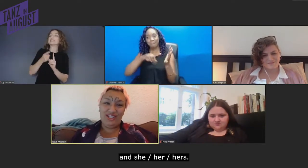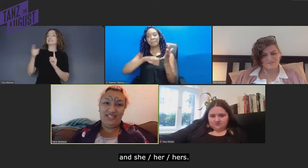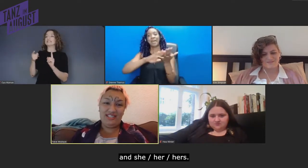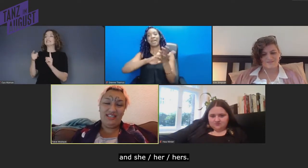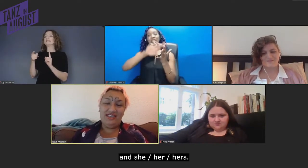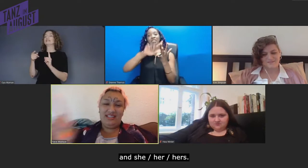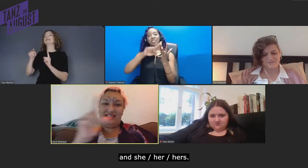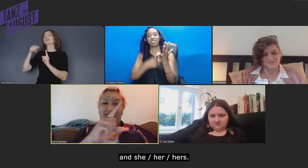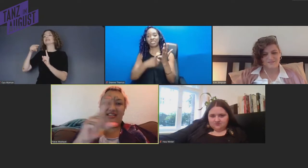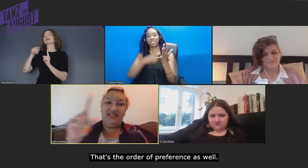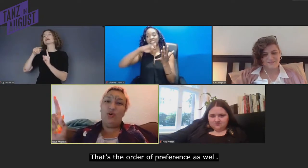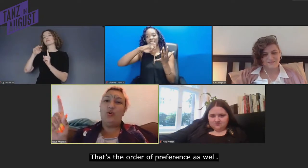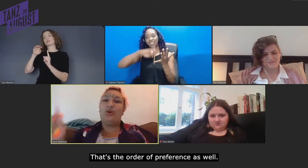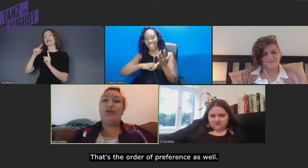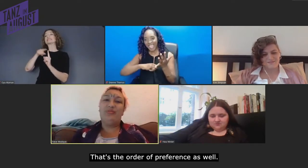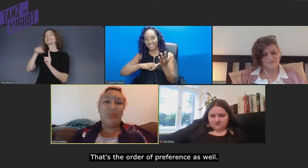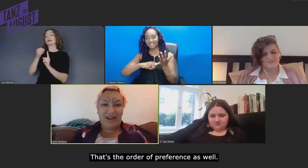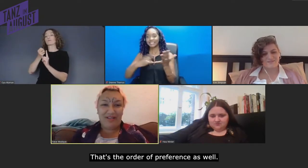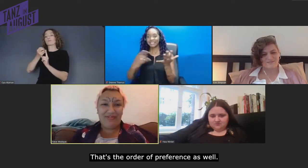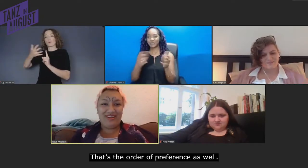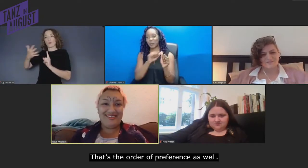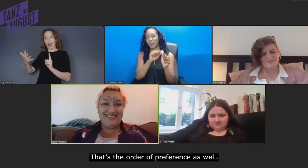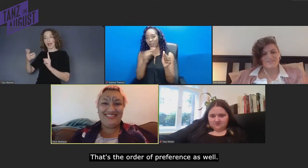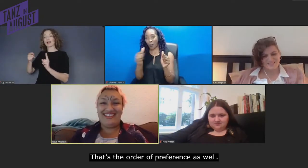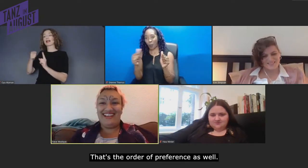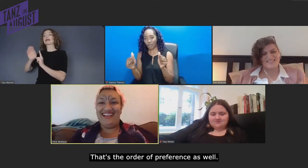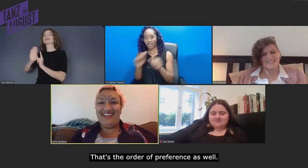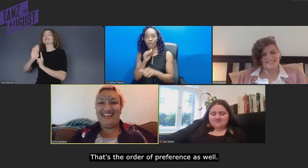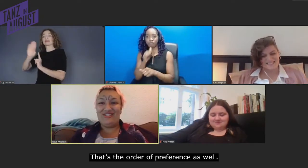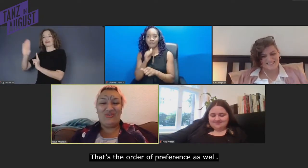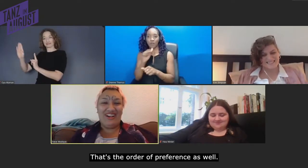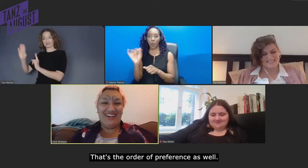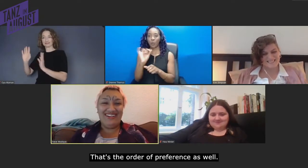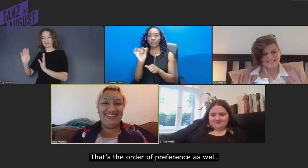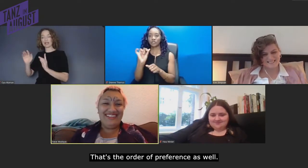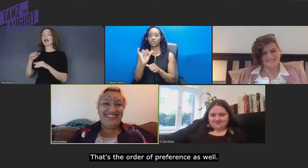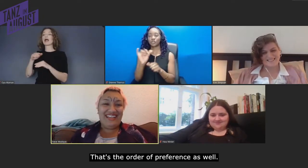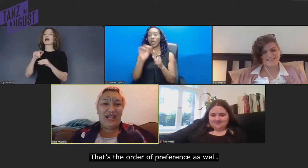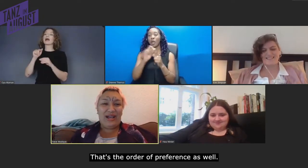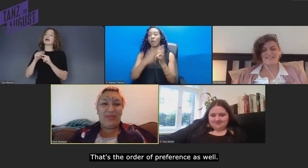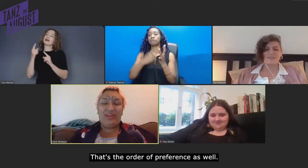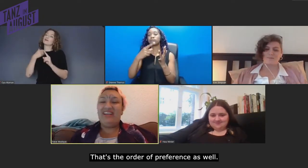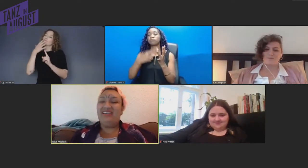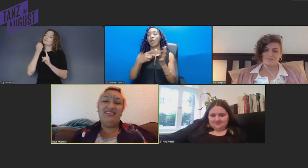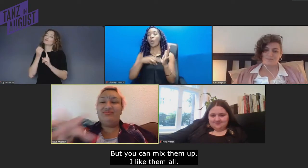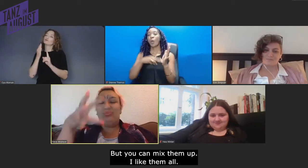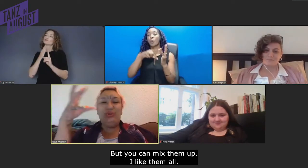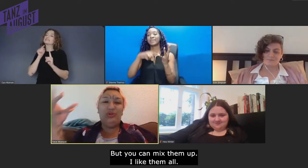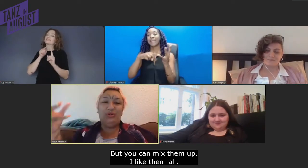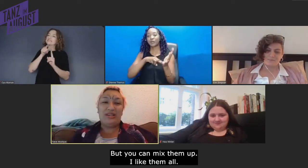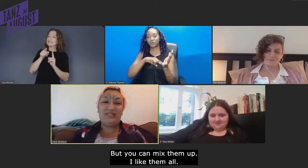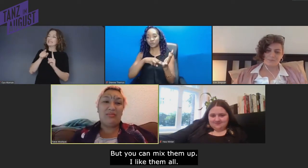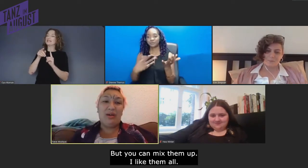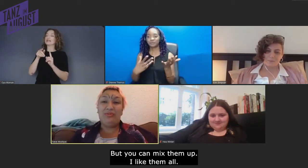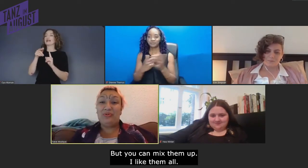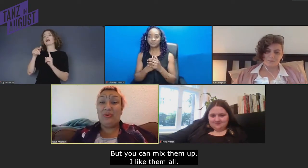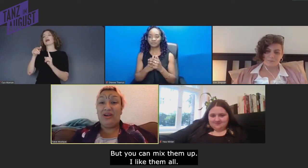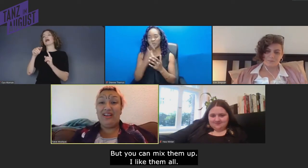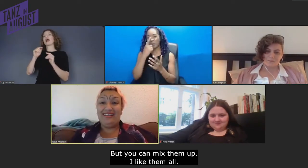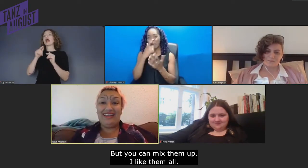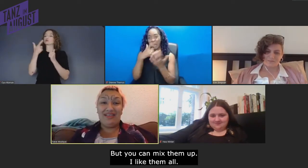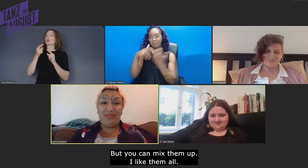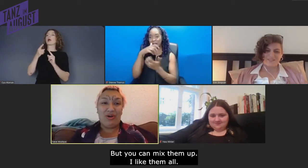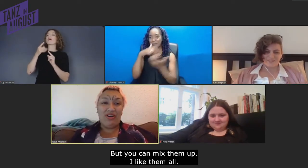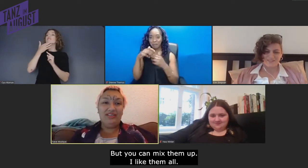hers. That's the order of preference as well. But you can mix them up if you want.